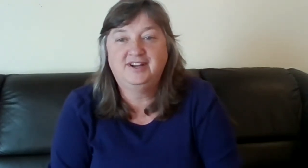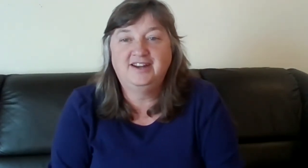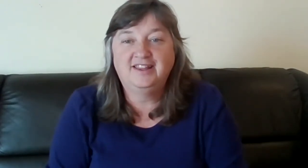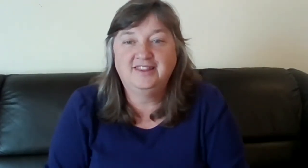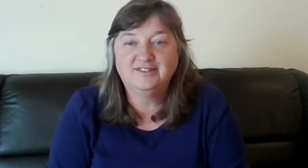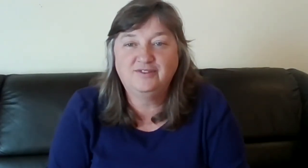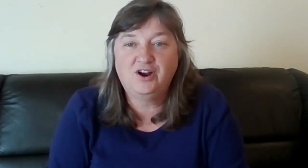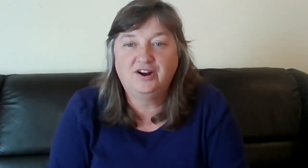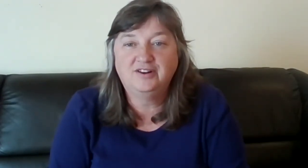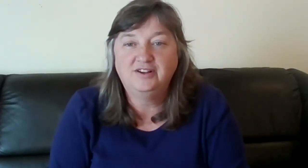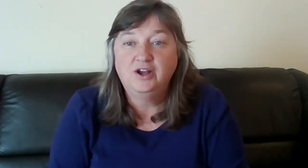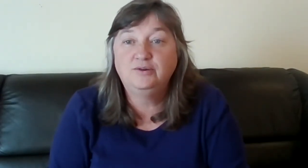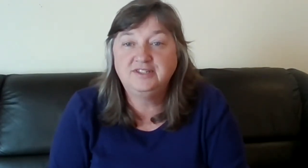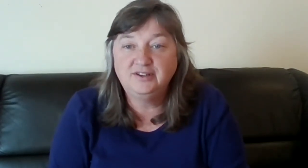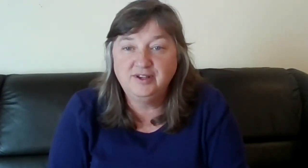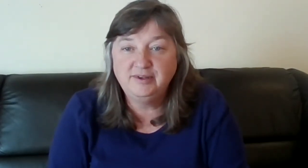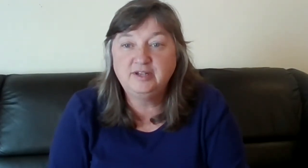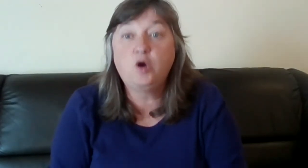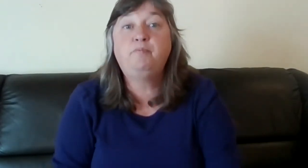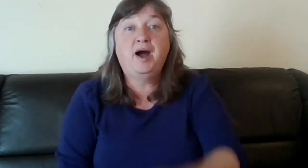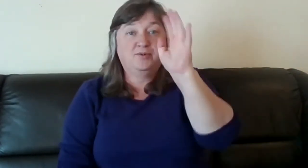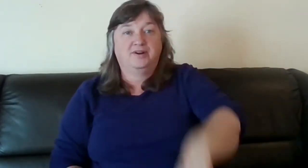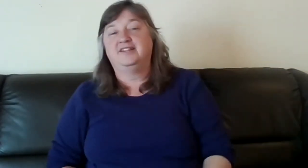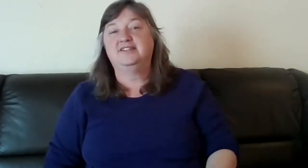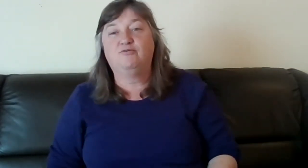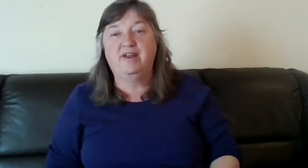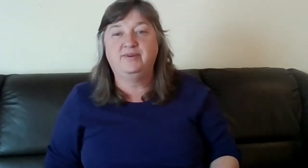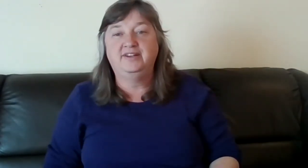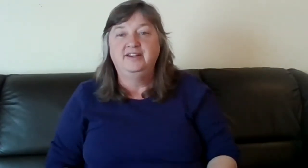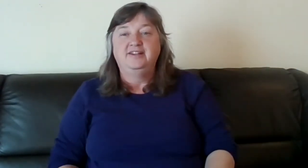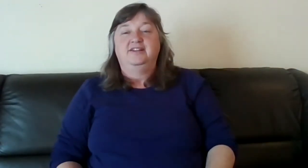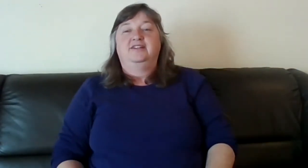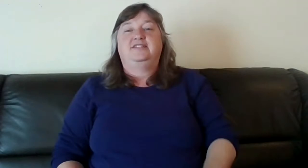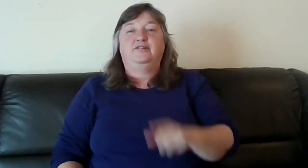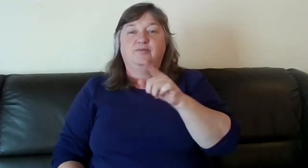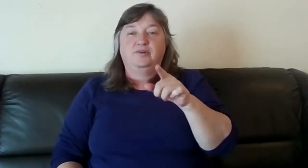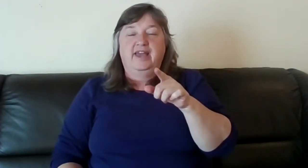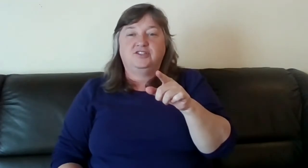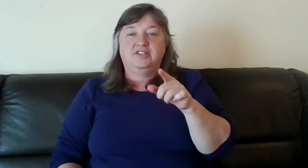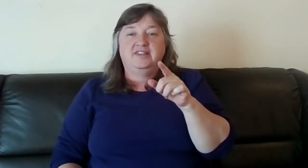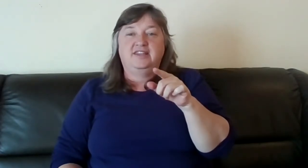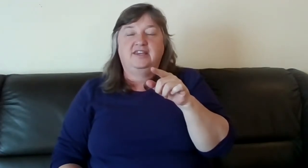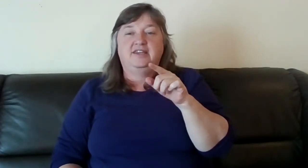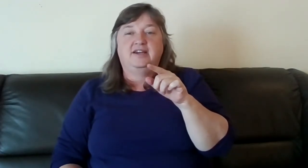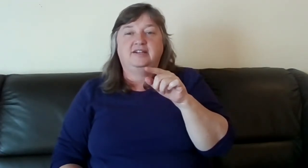done thus far. Oh, cereal we did. Oh, popcorn, that's a great one. Cereal we'll catch in